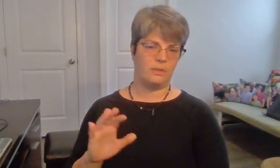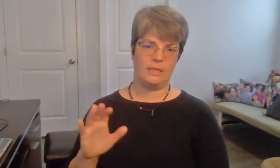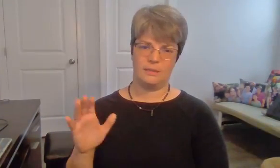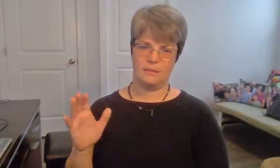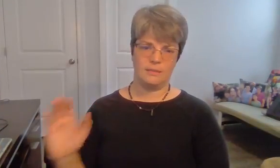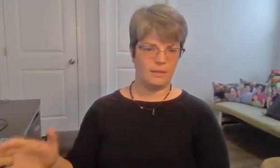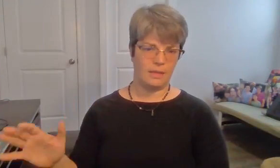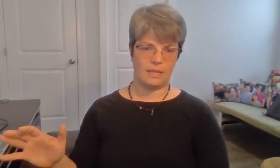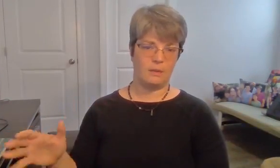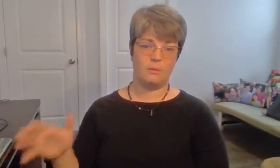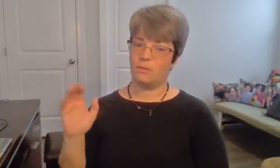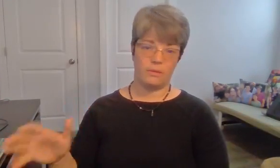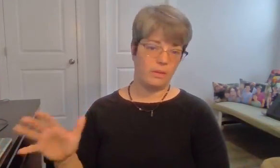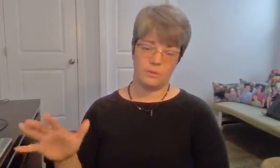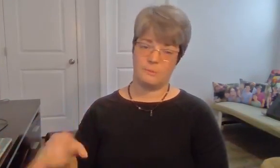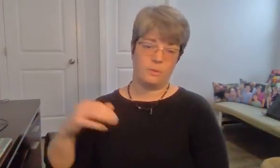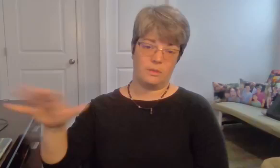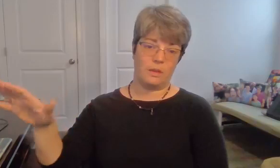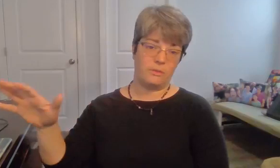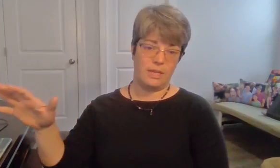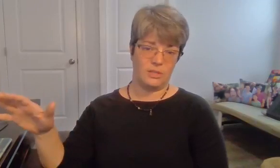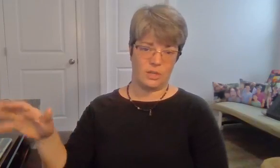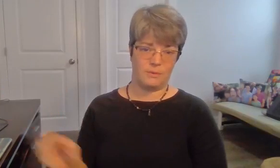needs, connecting with other kids in general,